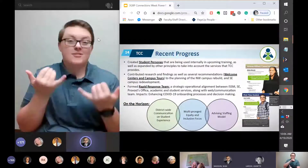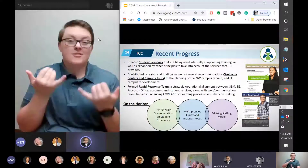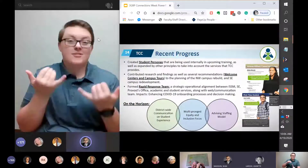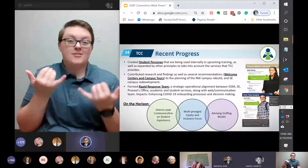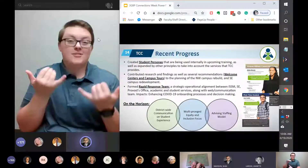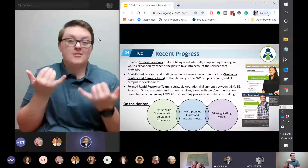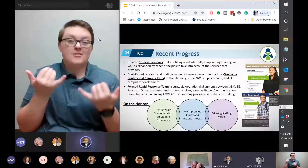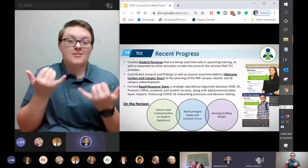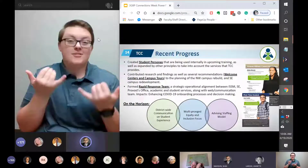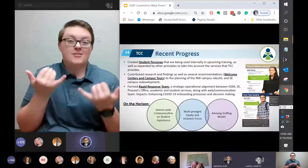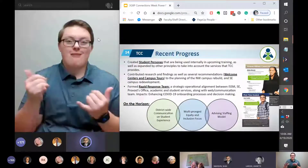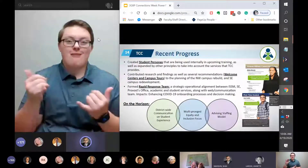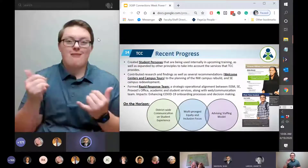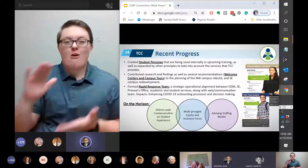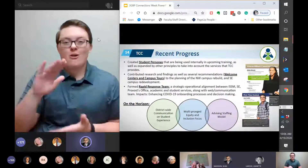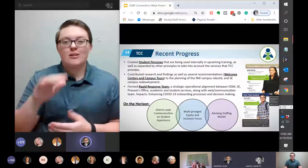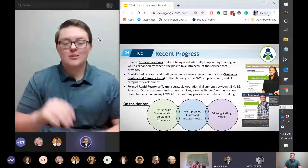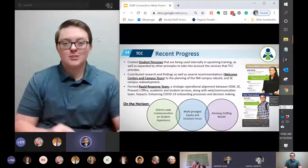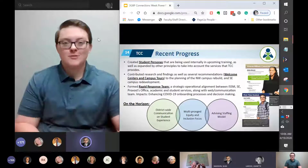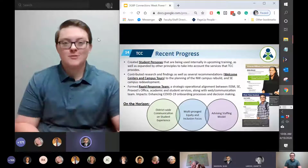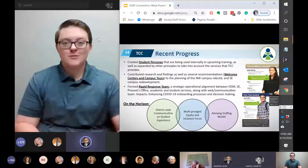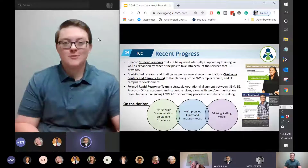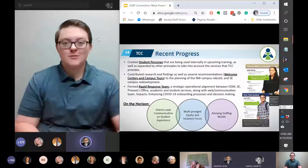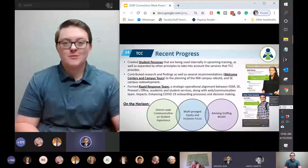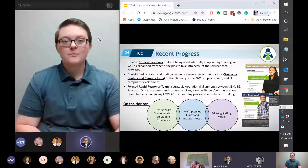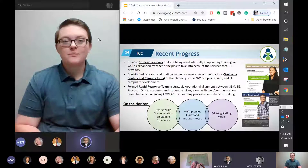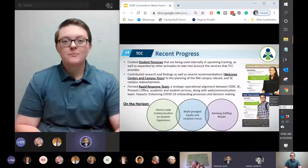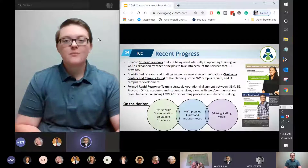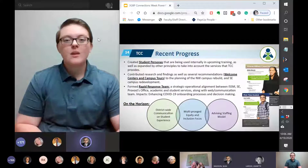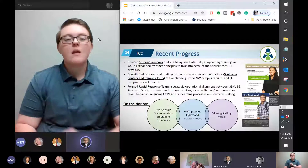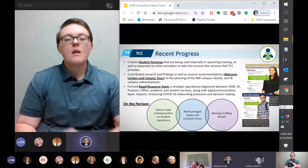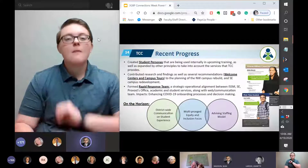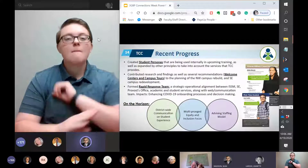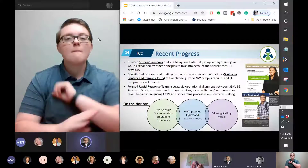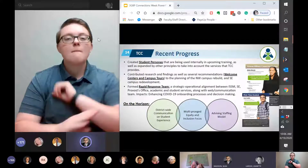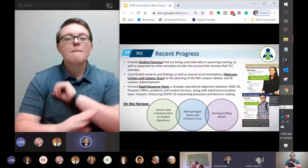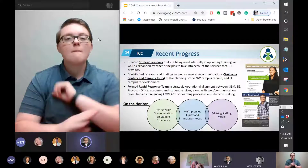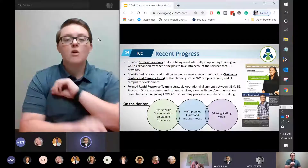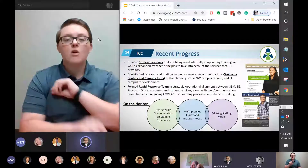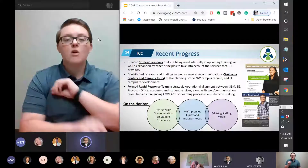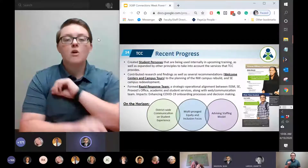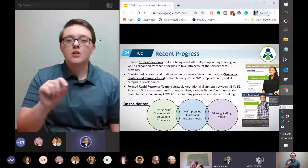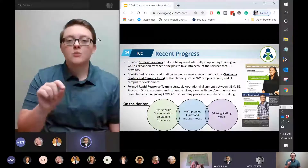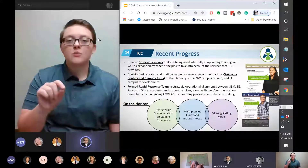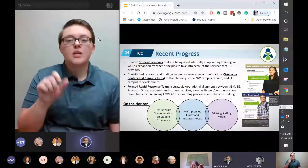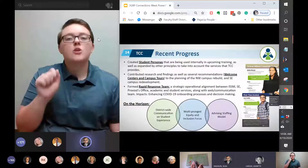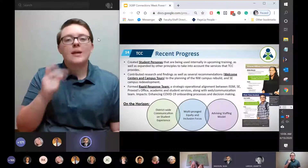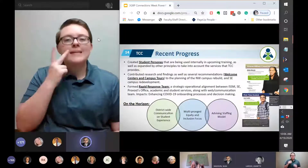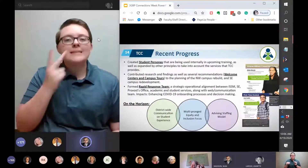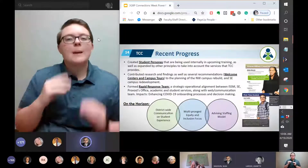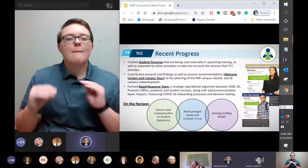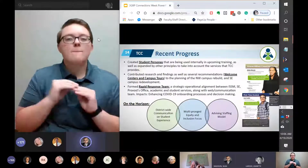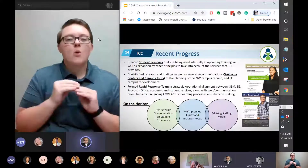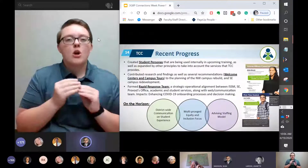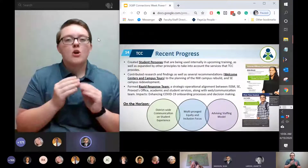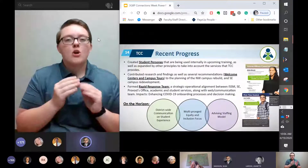college. In the fall of 2020, you can expect to see more recommendations coming from the Student Experience teams.